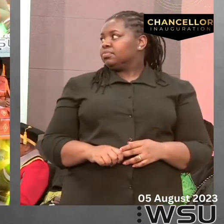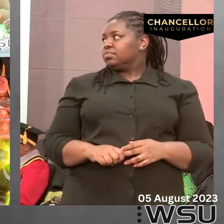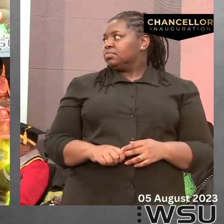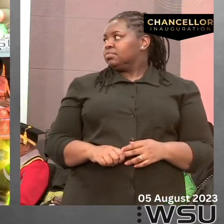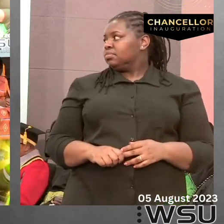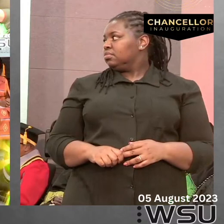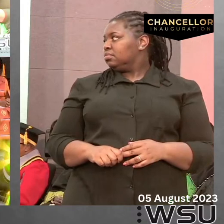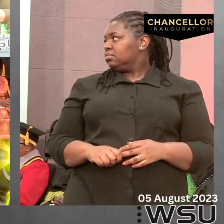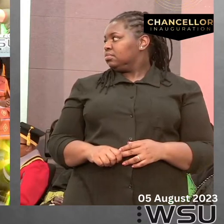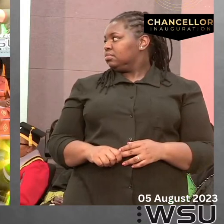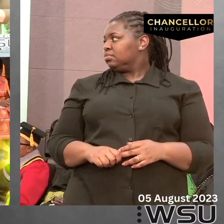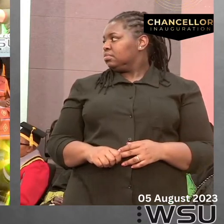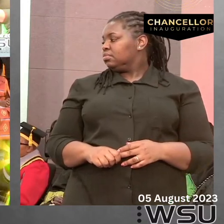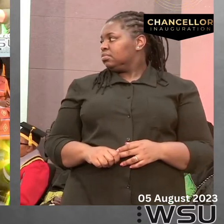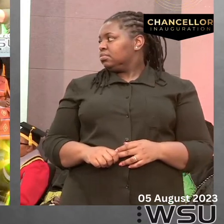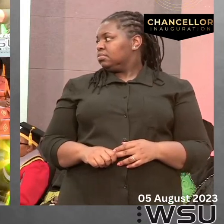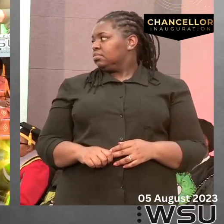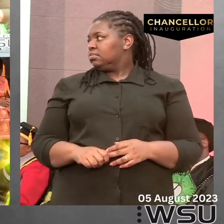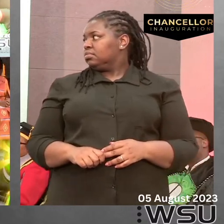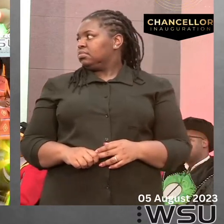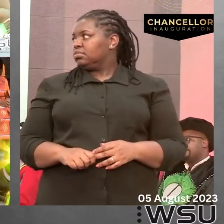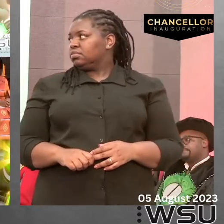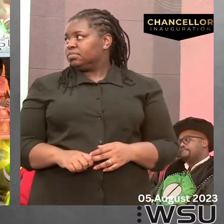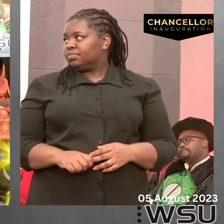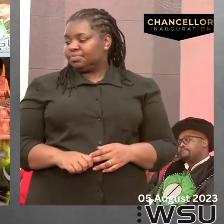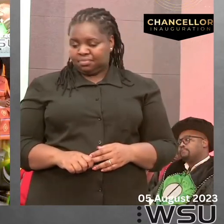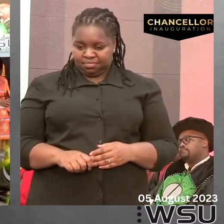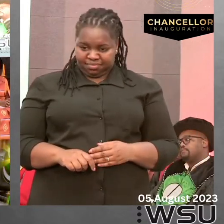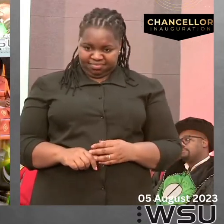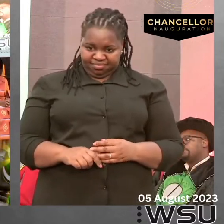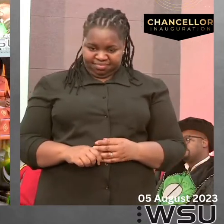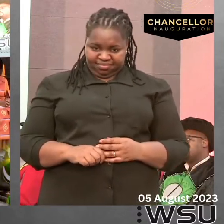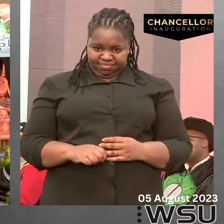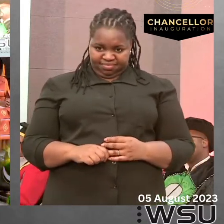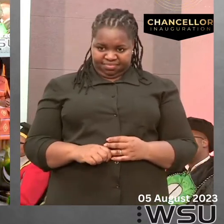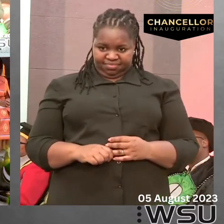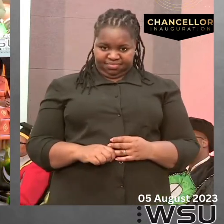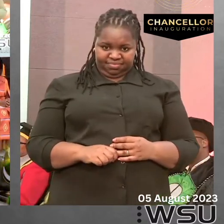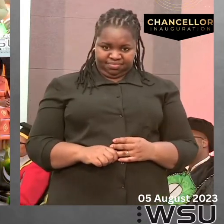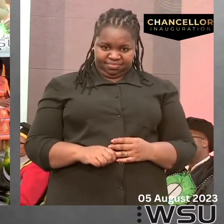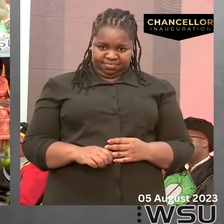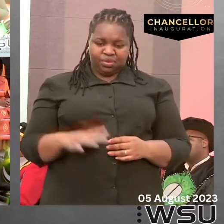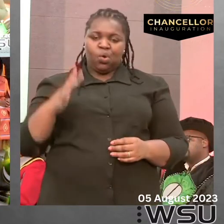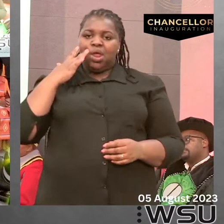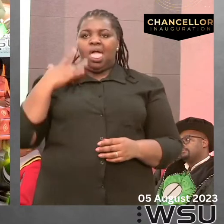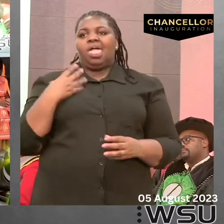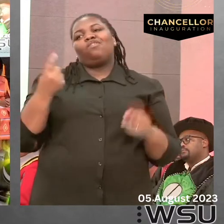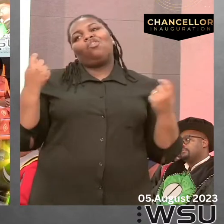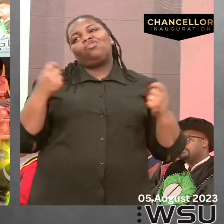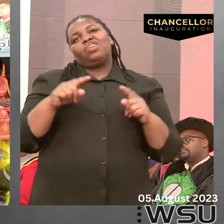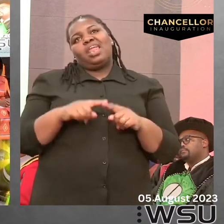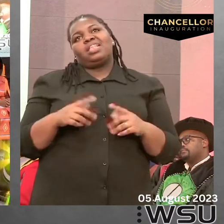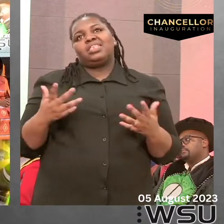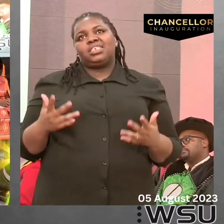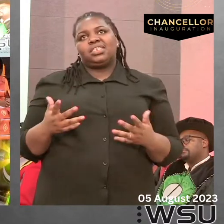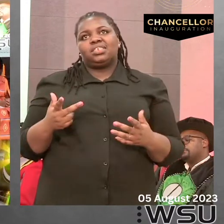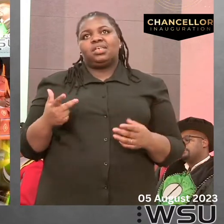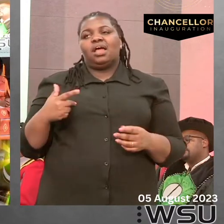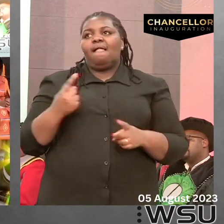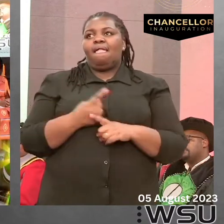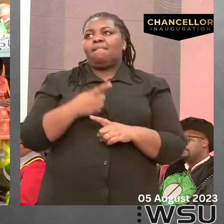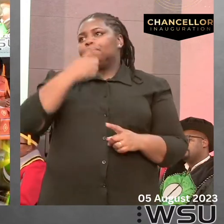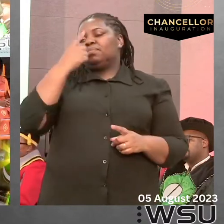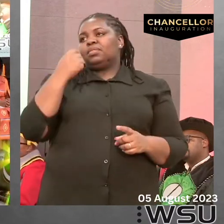My plea, Chairman of Council, is that when I have got occasions like this, I keep